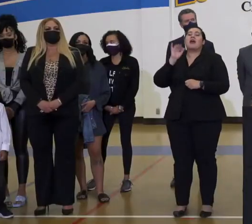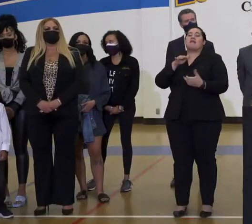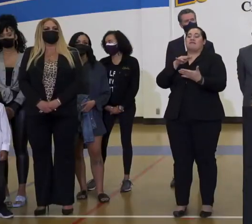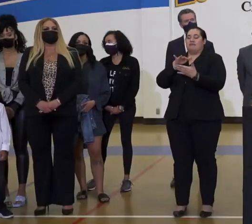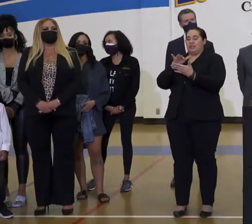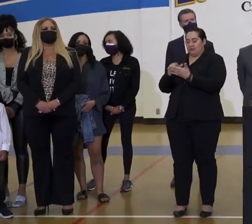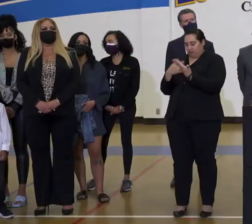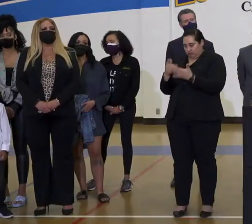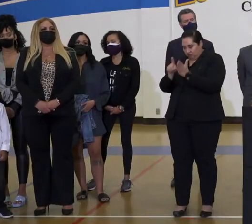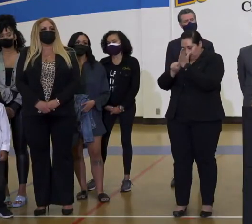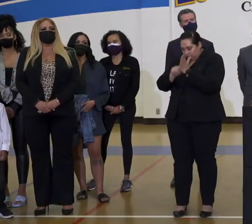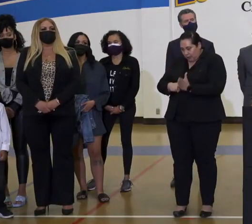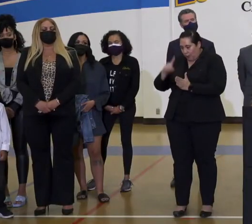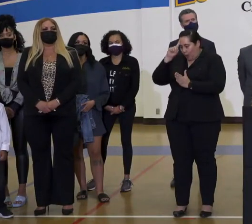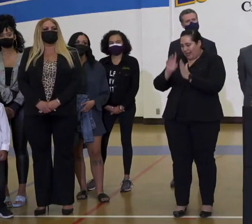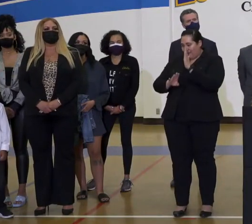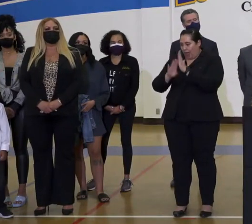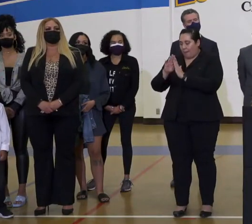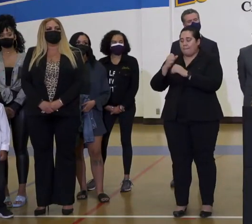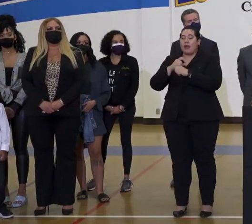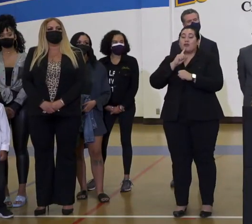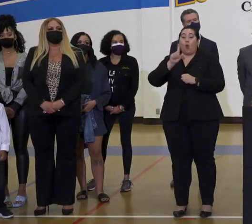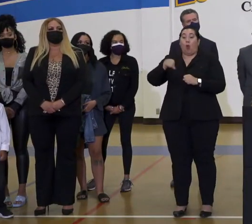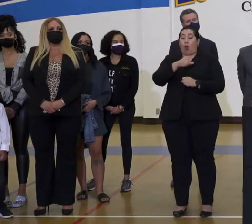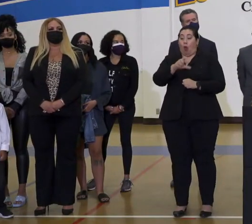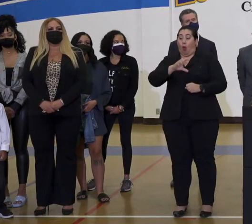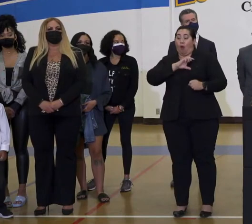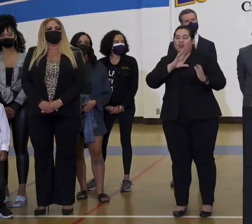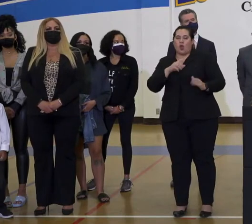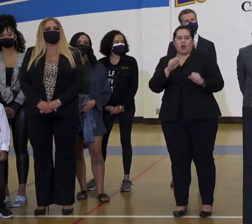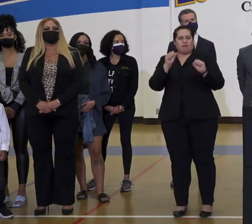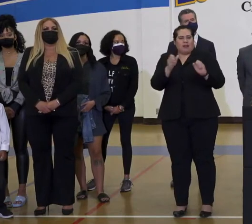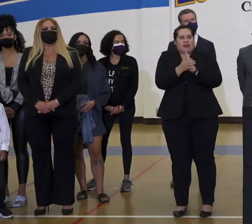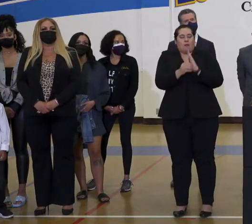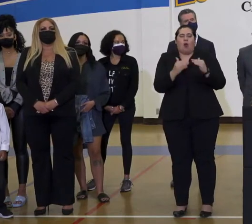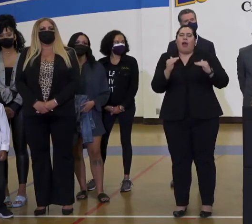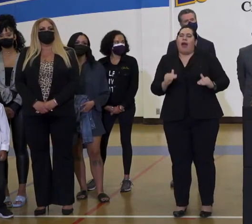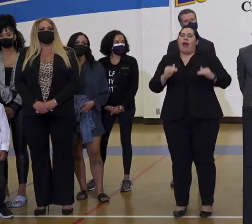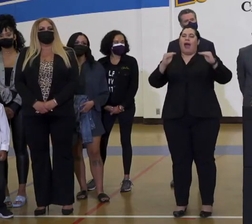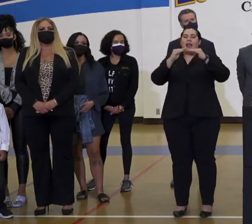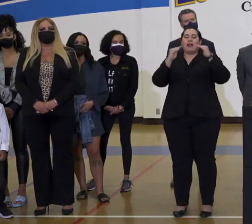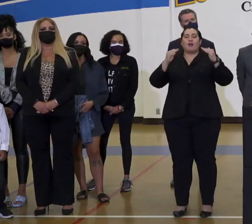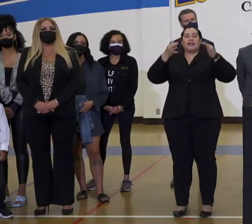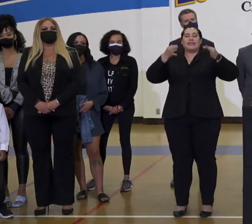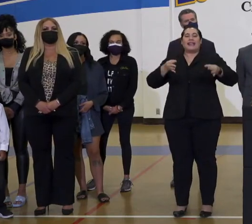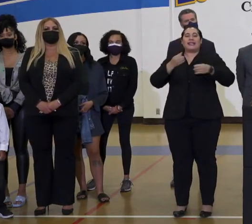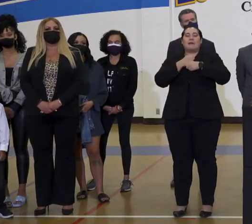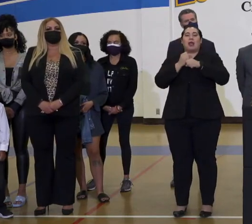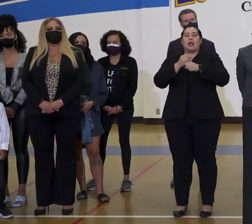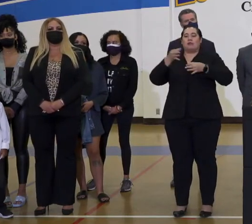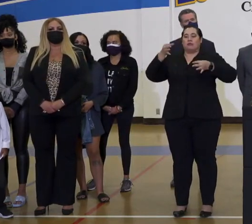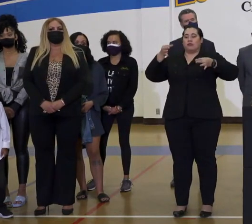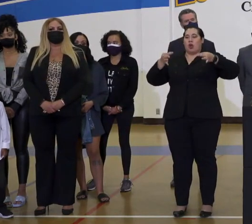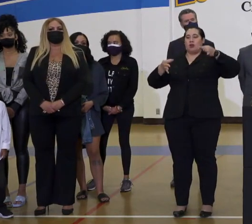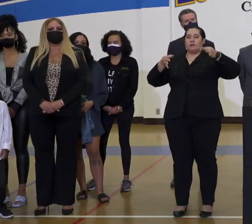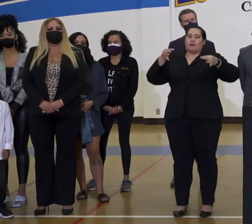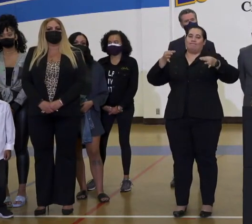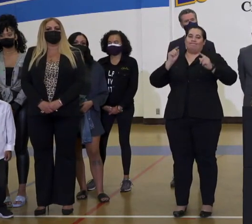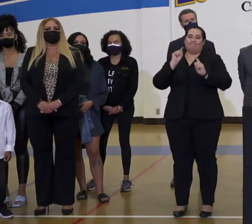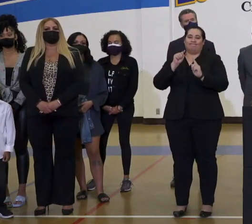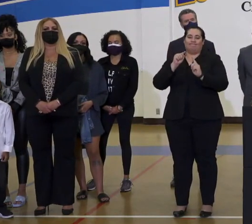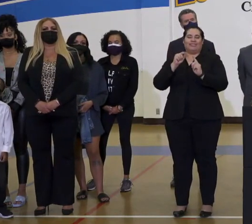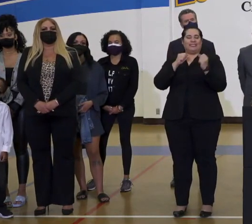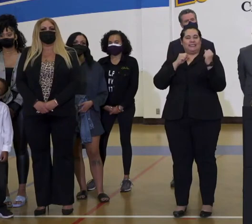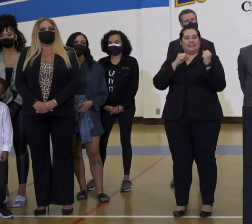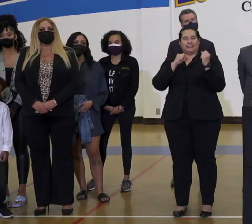development to ensure that only those officers capable of high-level decision-making and judgment in